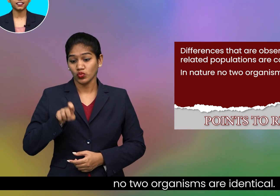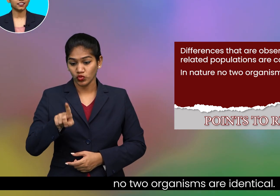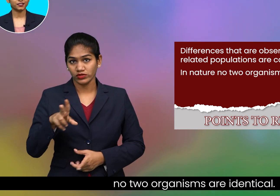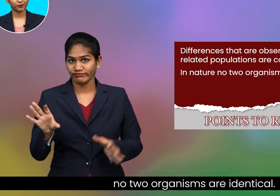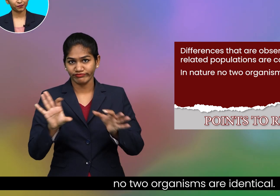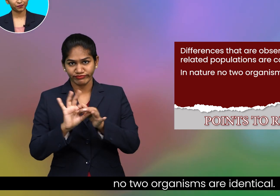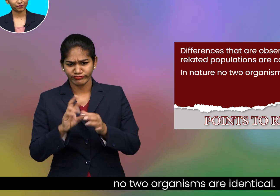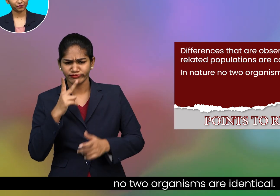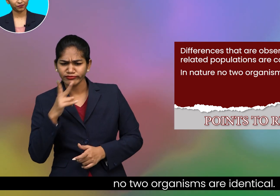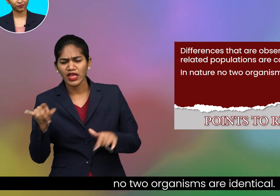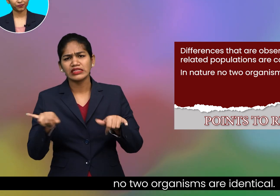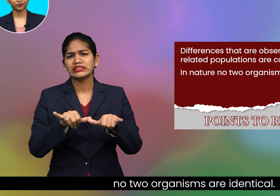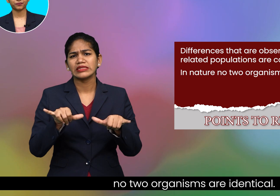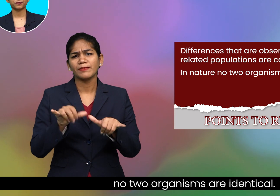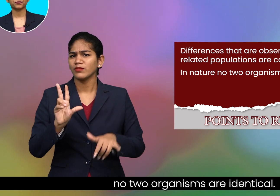identical.